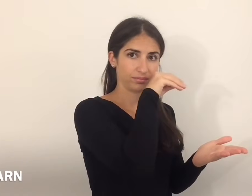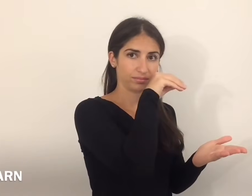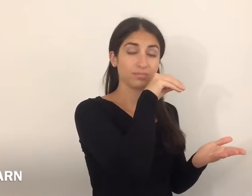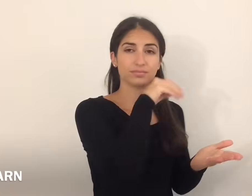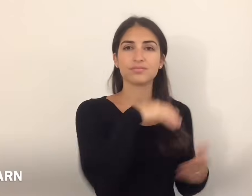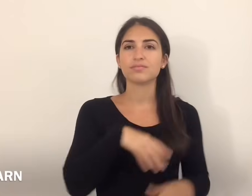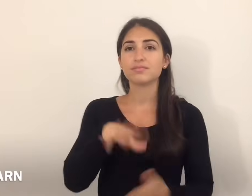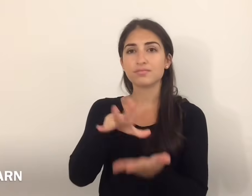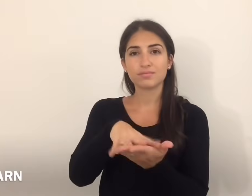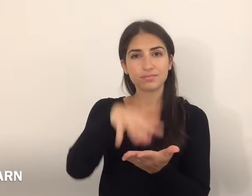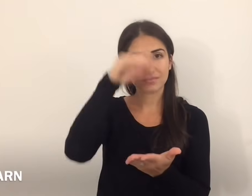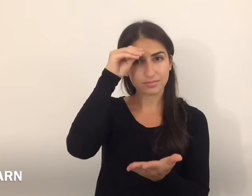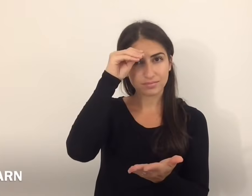Learn.